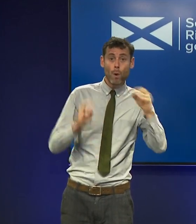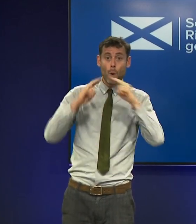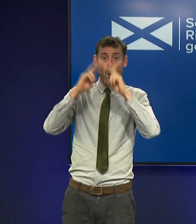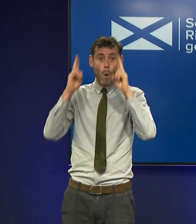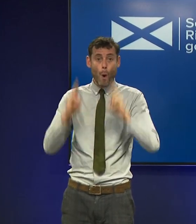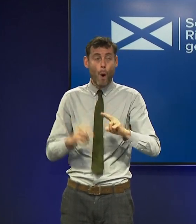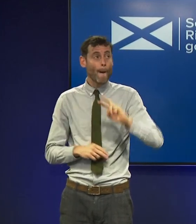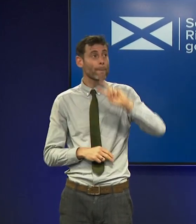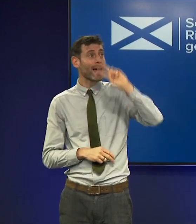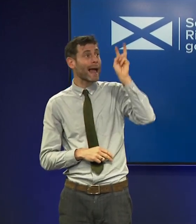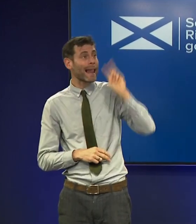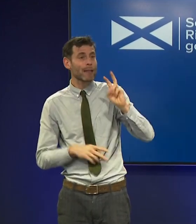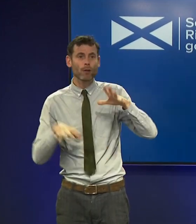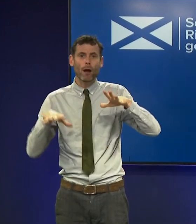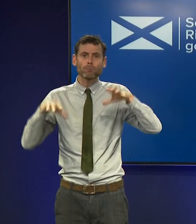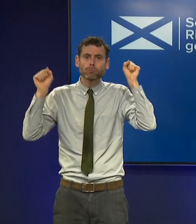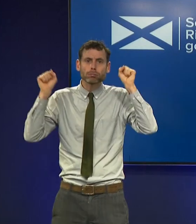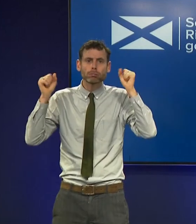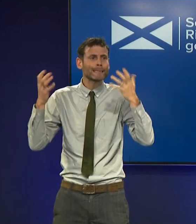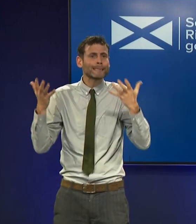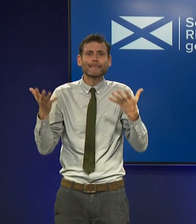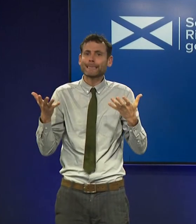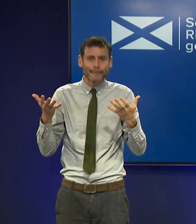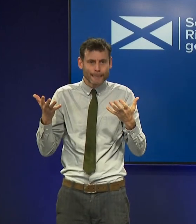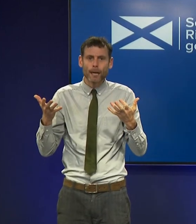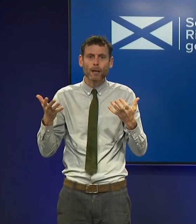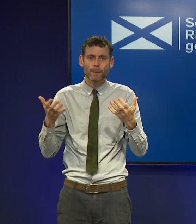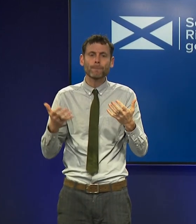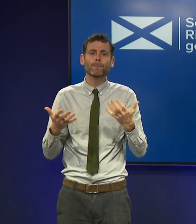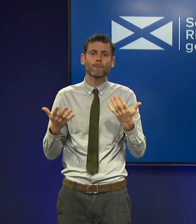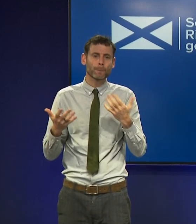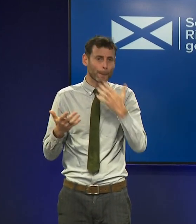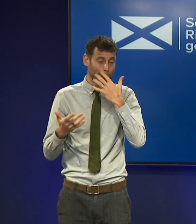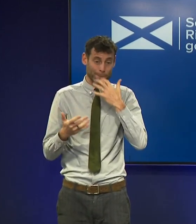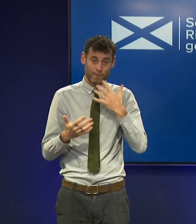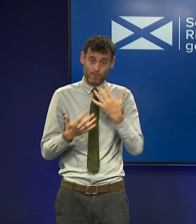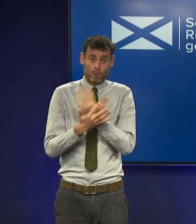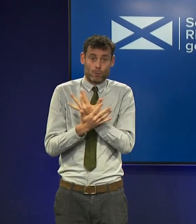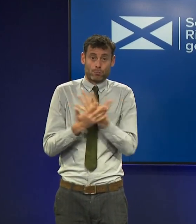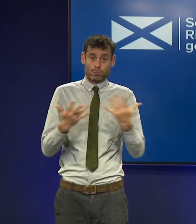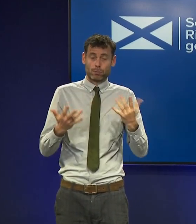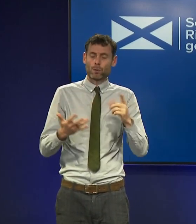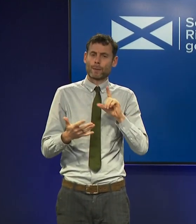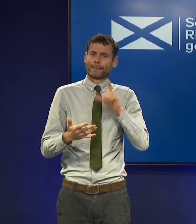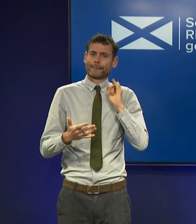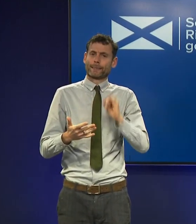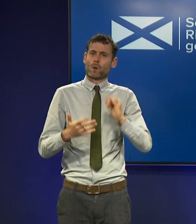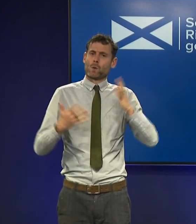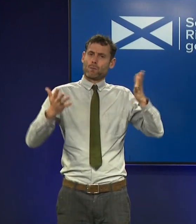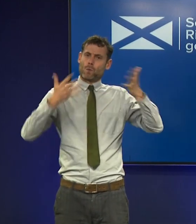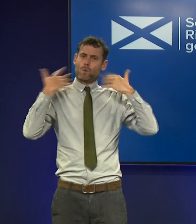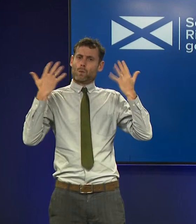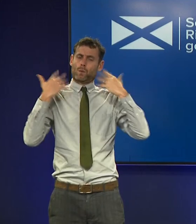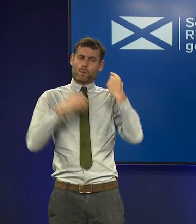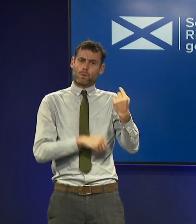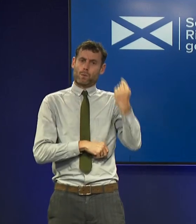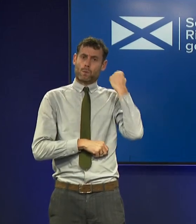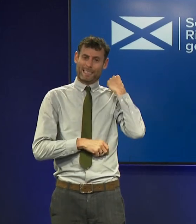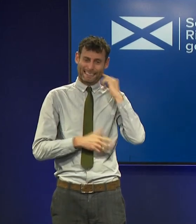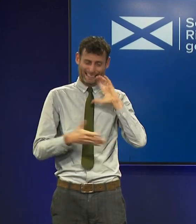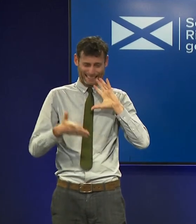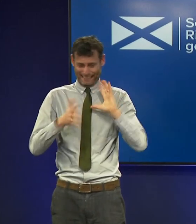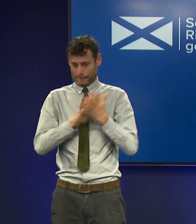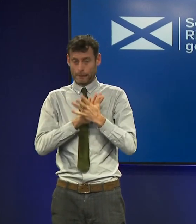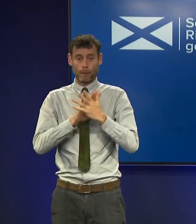in Scotland still without access to power. The scale of the damage that was done by the high winds